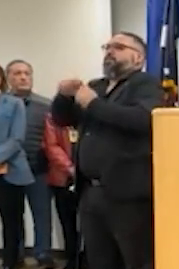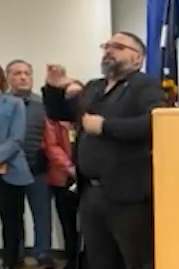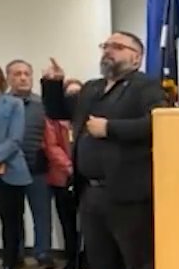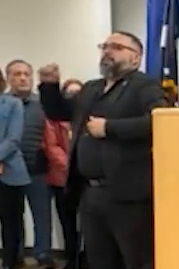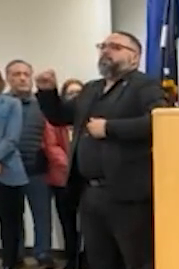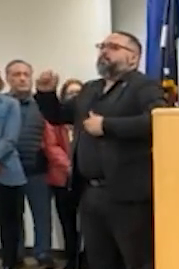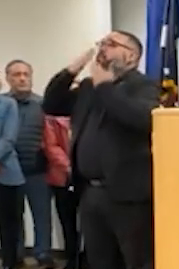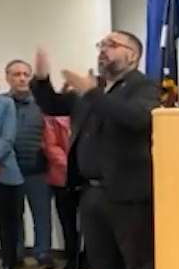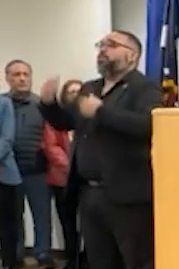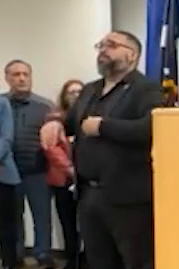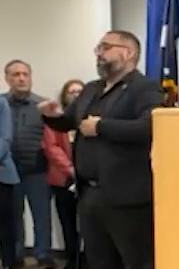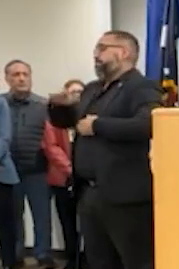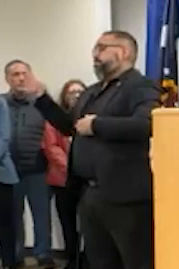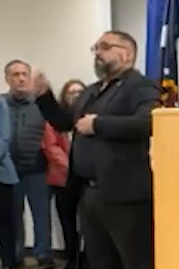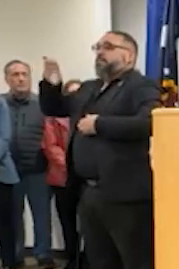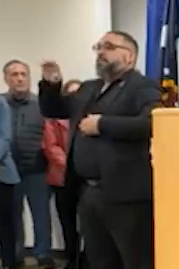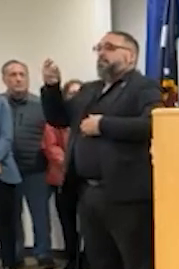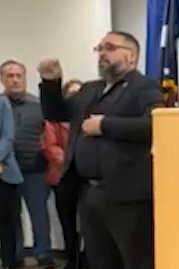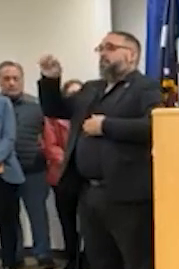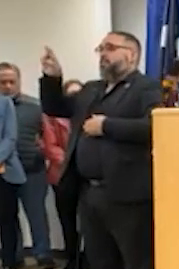Thank you. Charles?